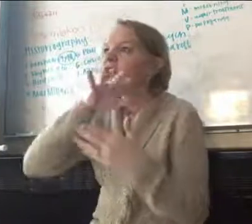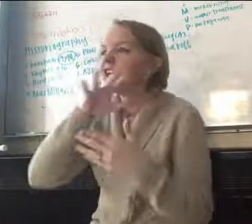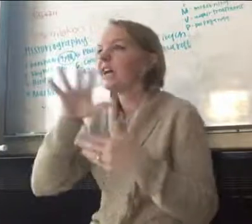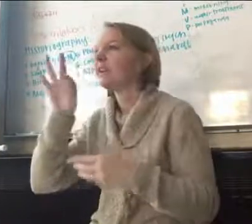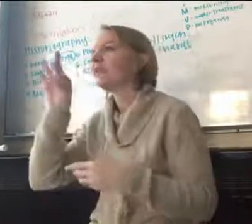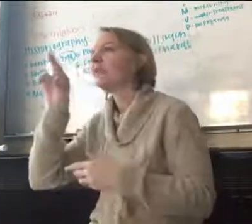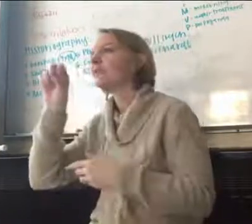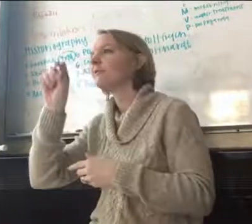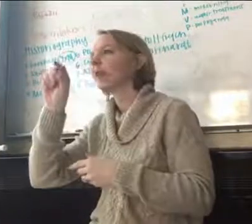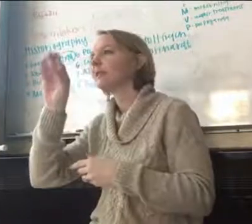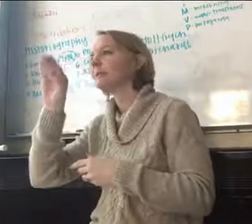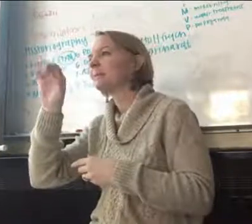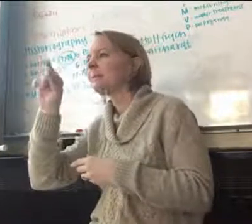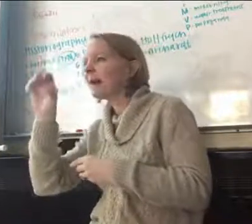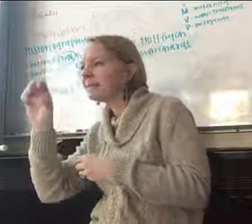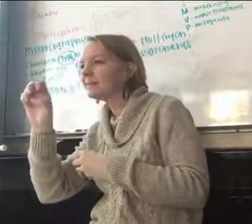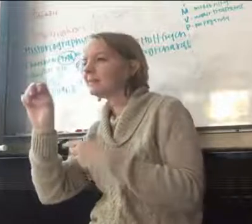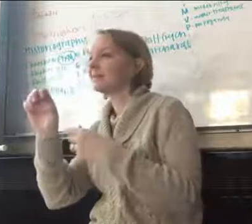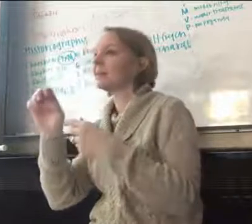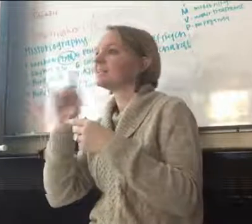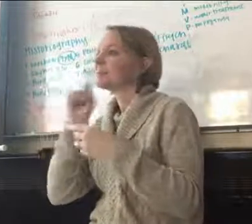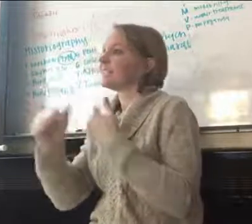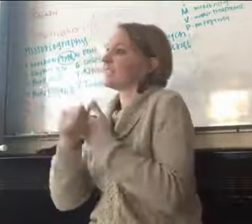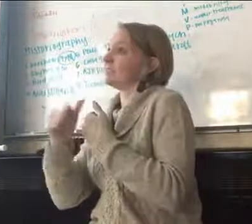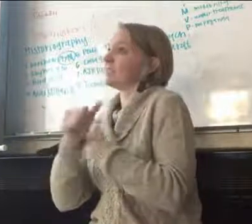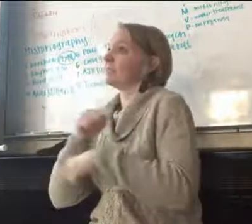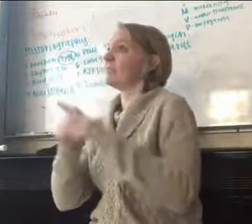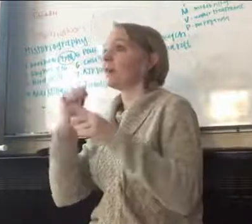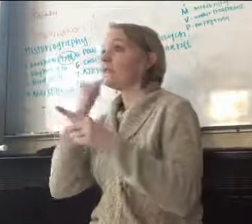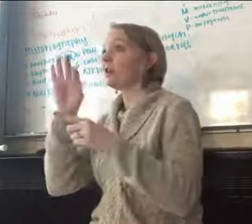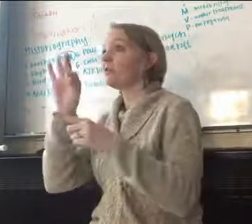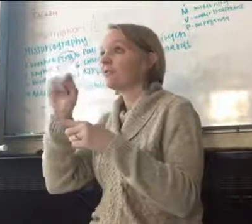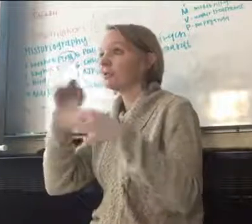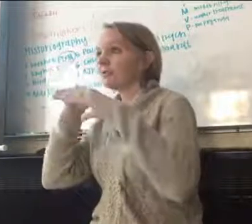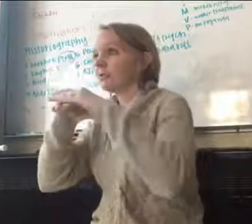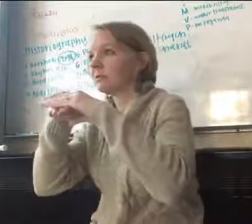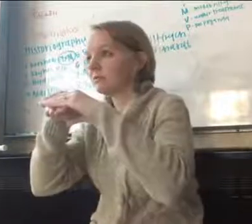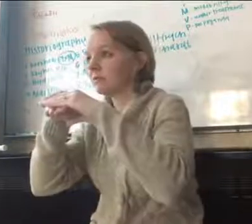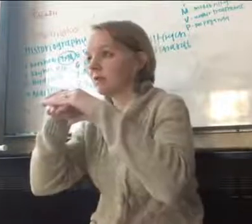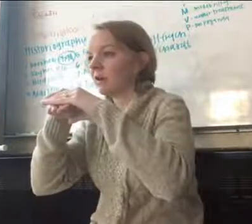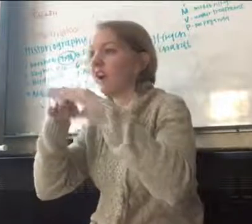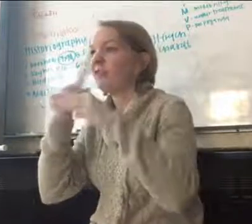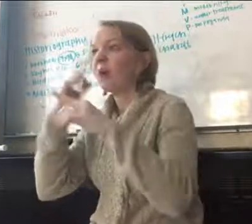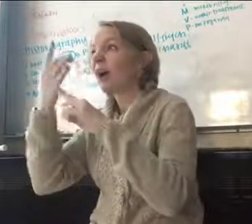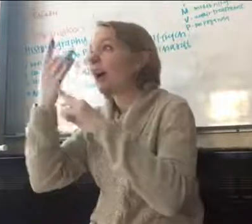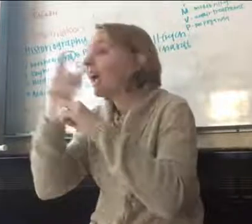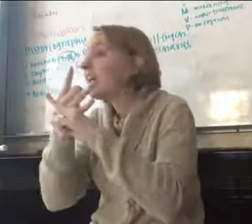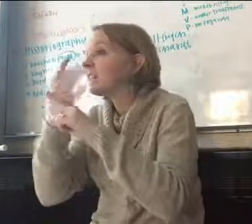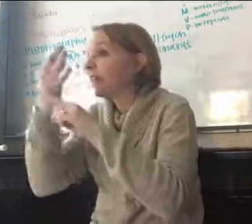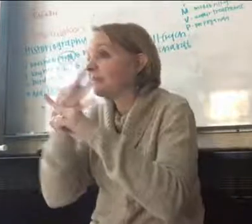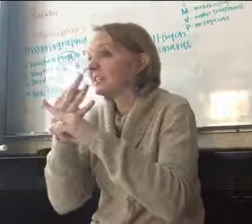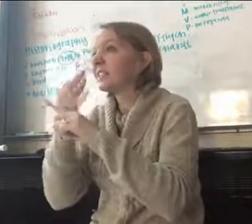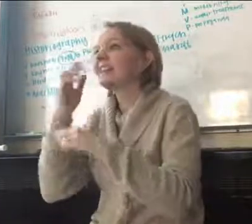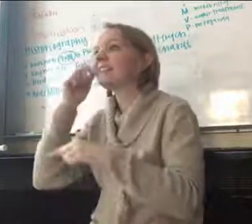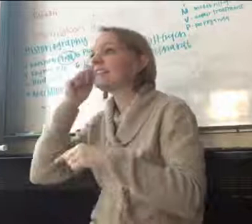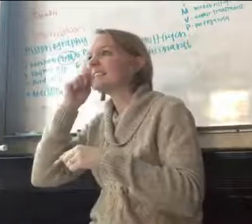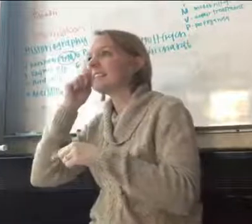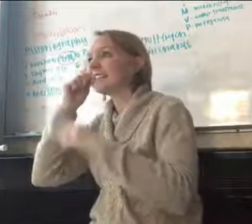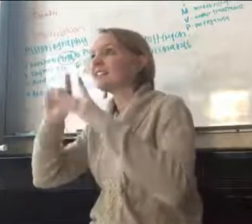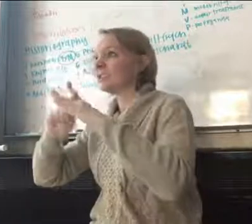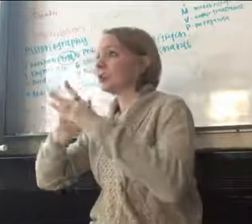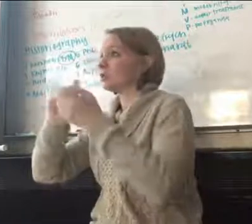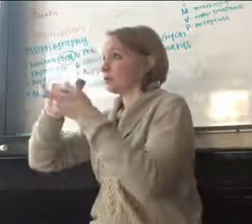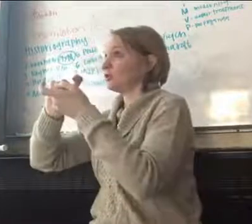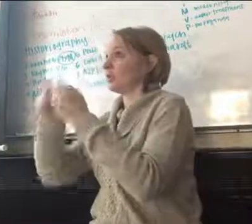really dangerous. The problem, though, is that when your foot is in that kind of an environment for 8 to 9 months, your skin begins to change.